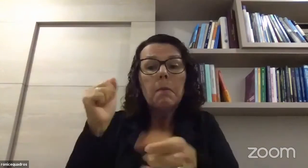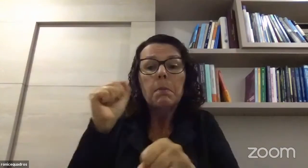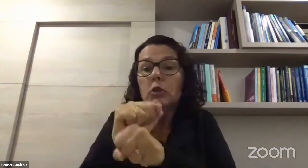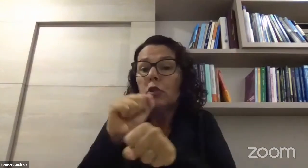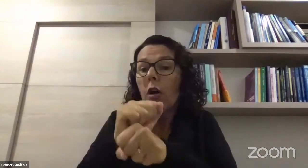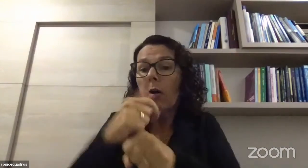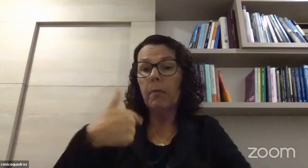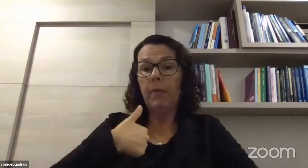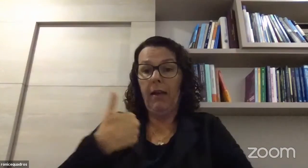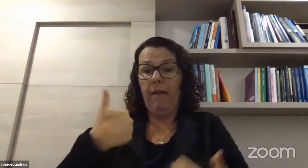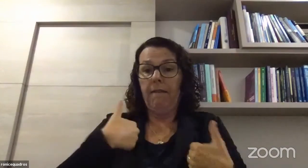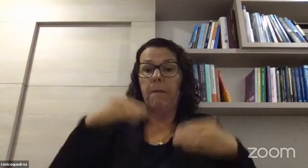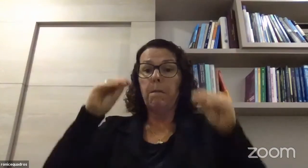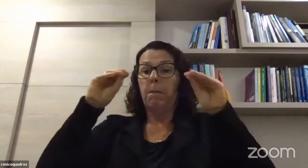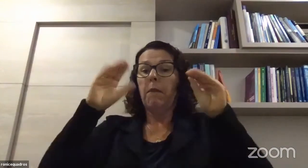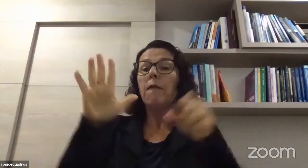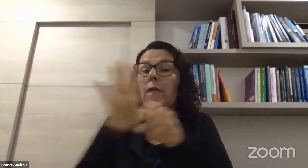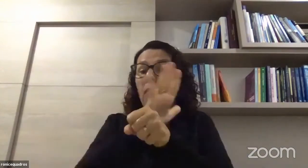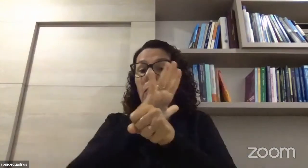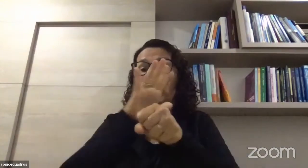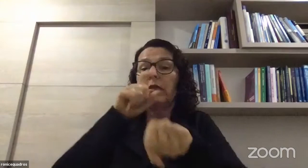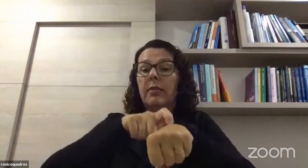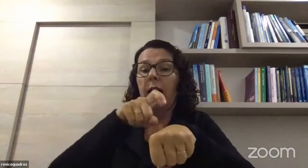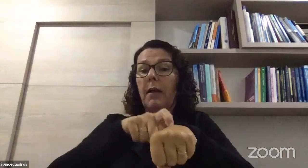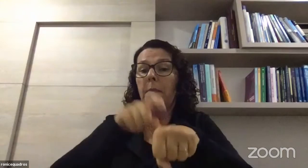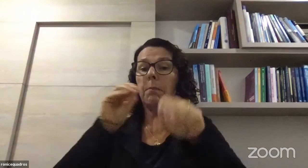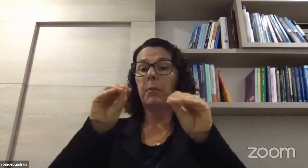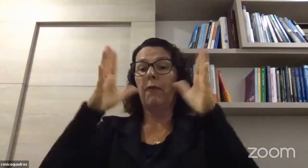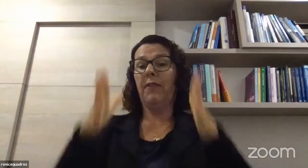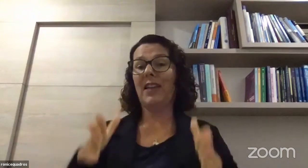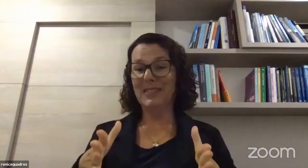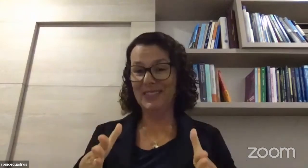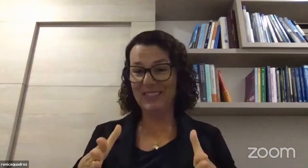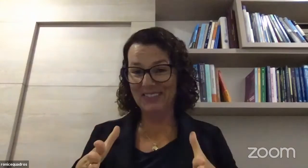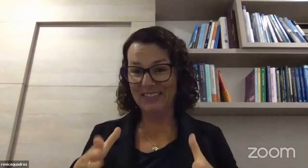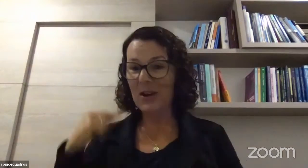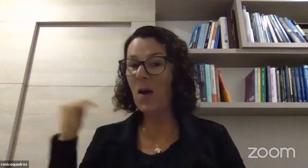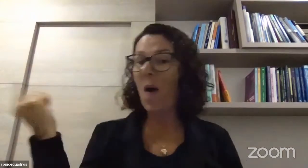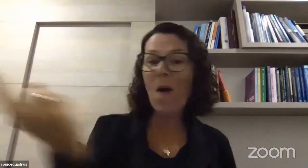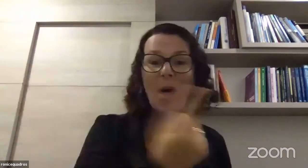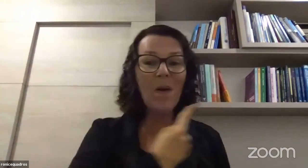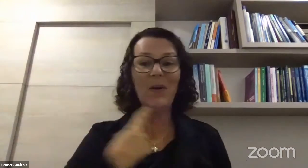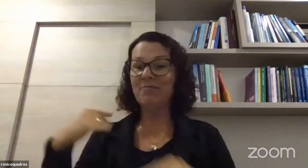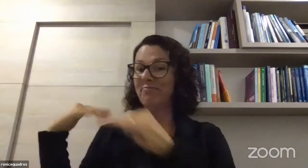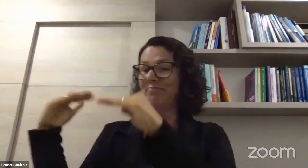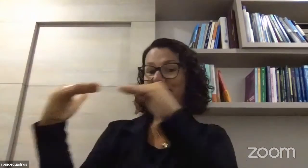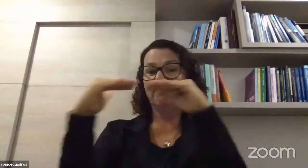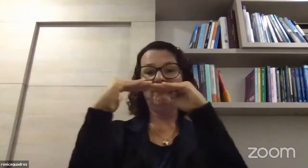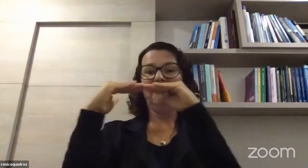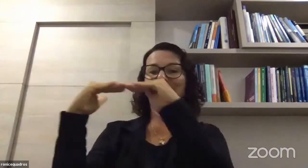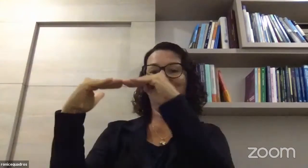And all of them have a job. Some of them have the same job that I have